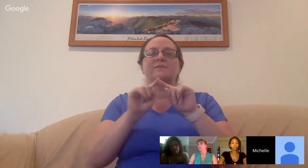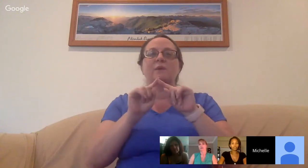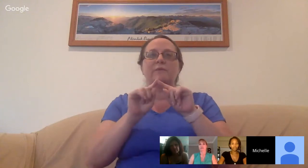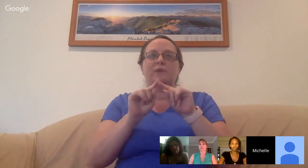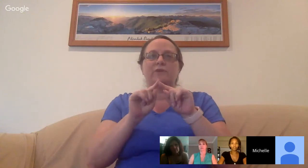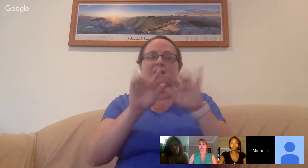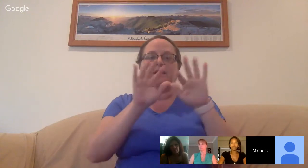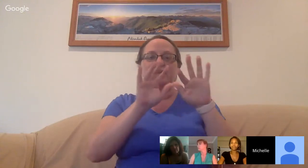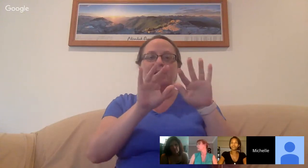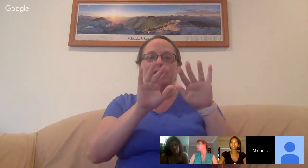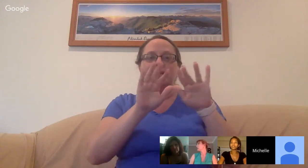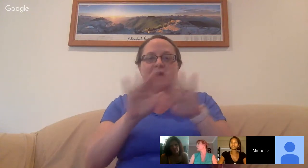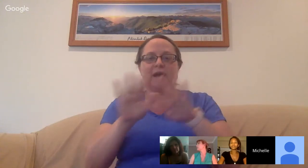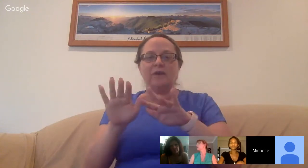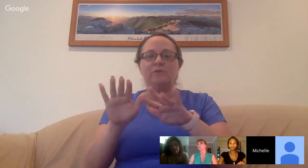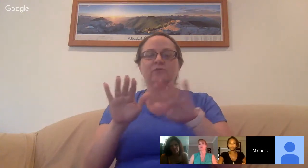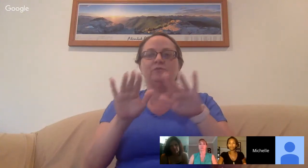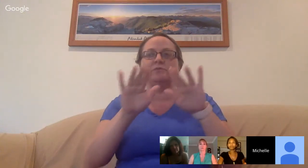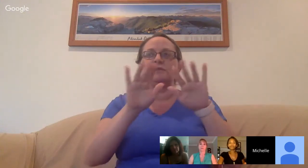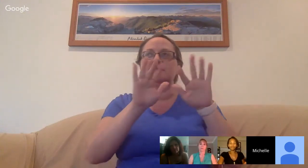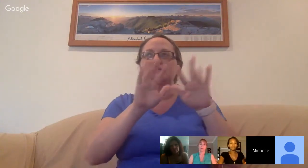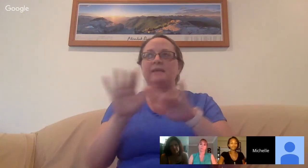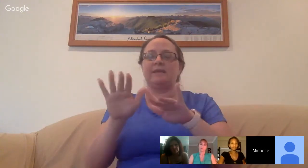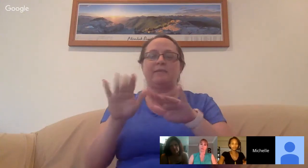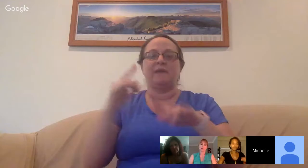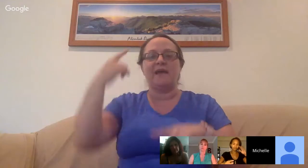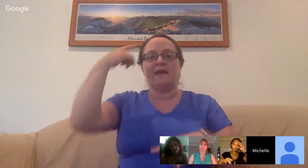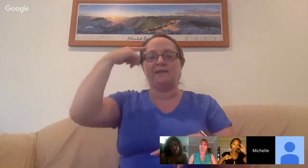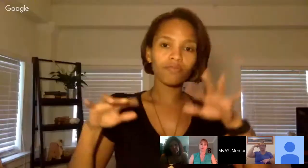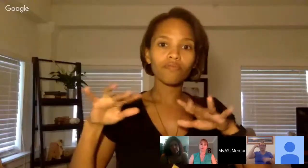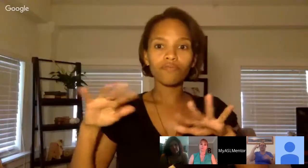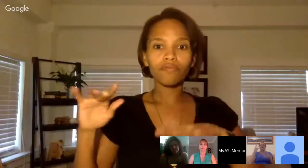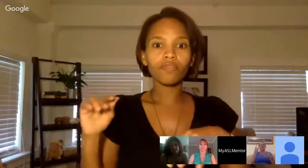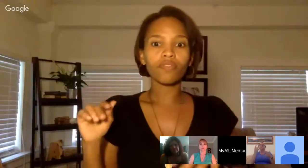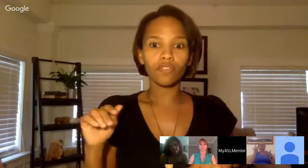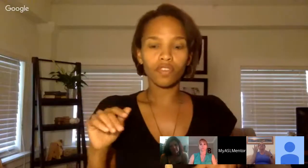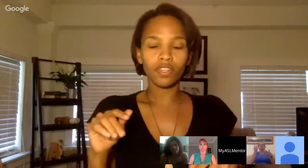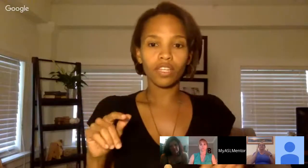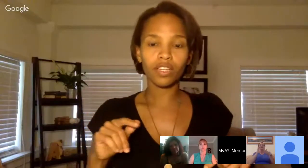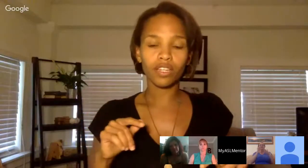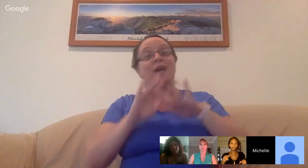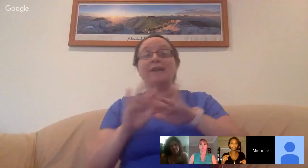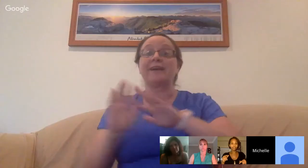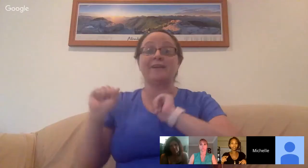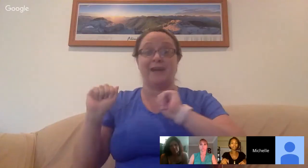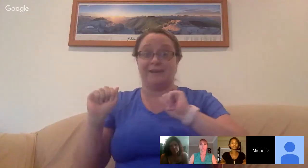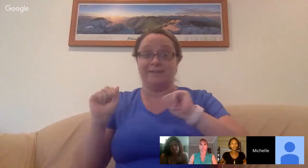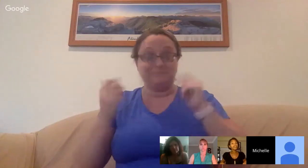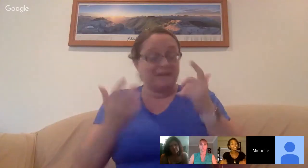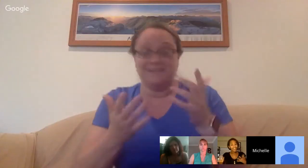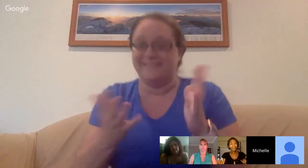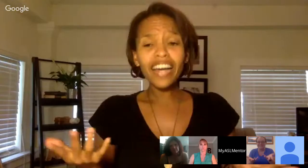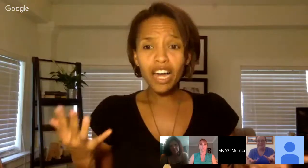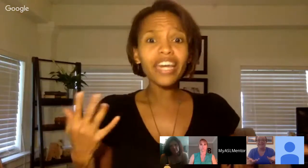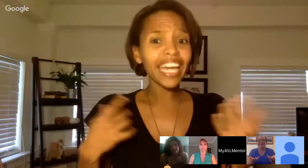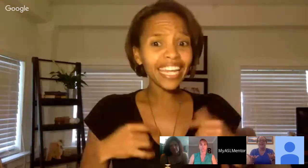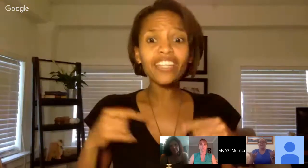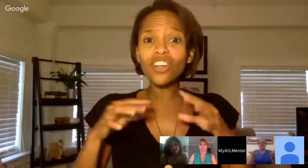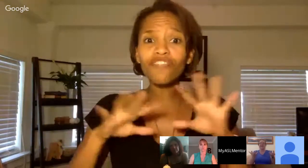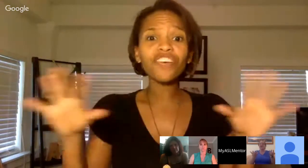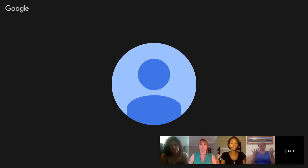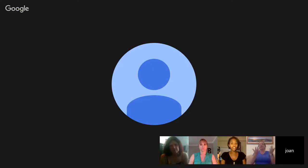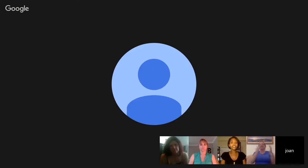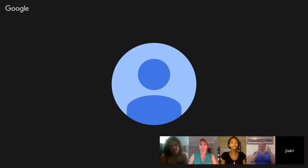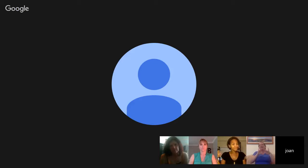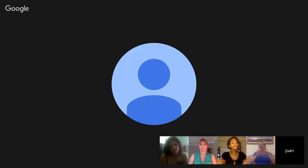So I'm wondering how you say that. My head said like, and yada, yada, yada. Yeah, like, it is